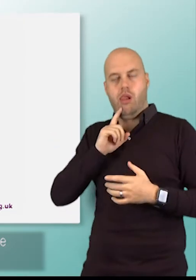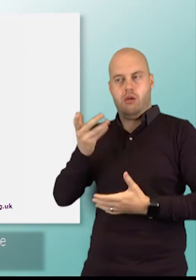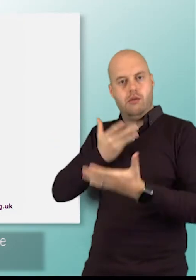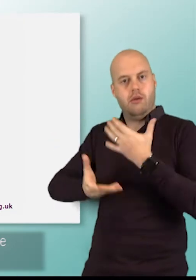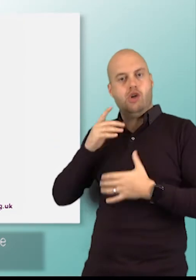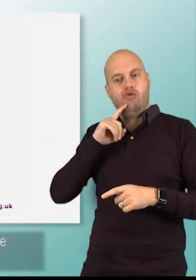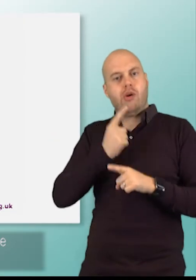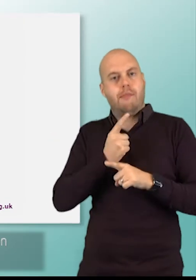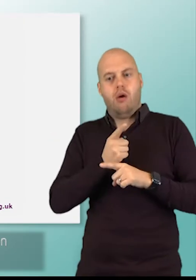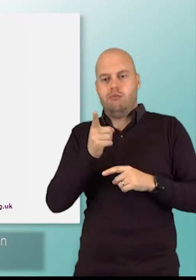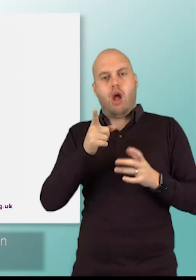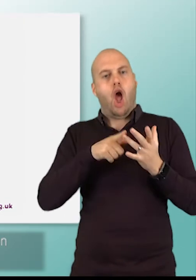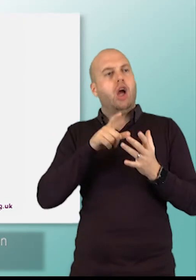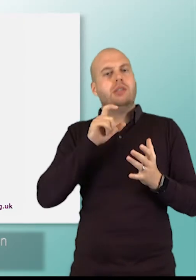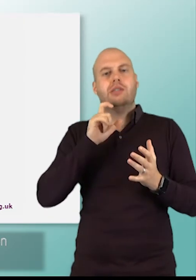OSCR.